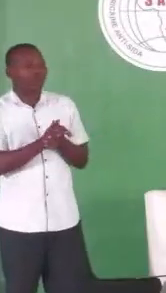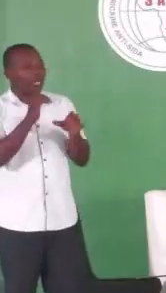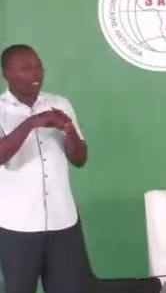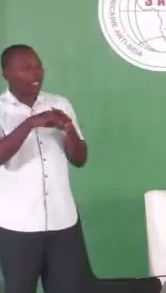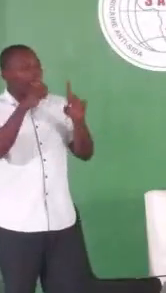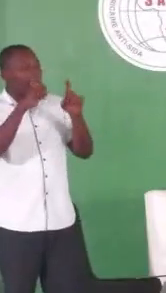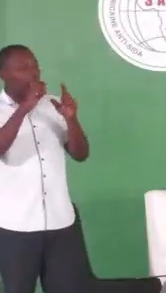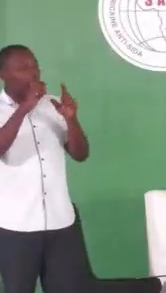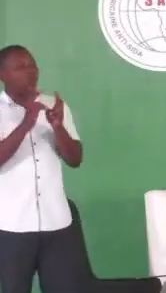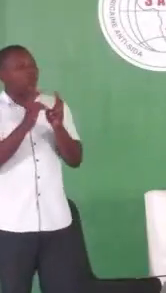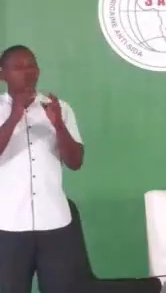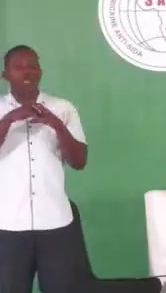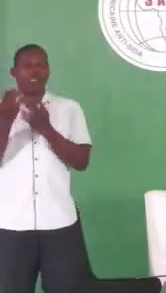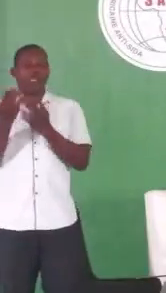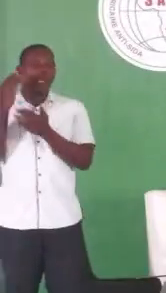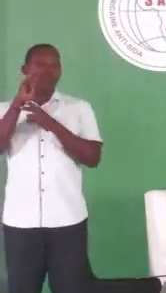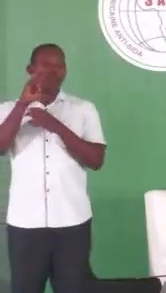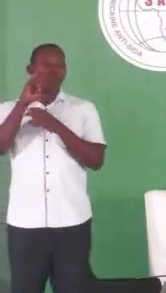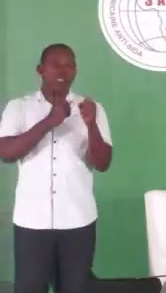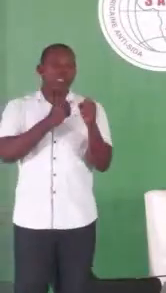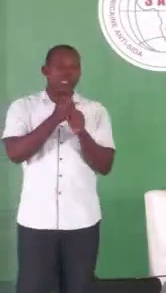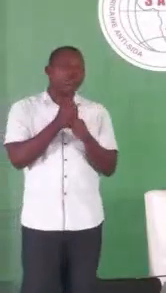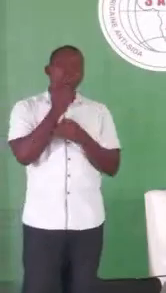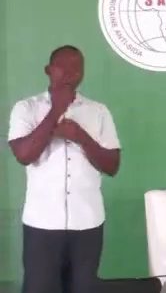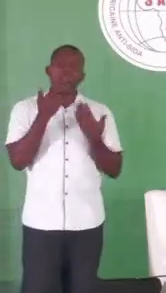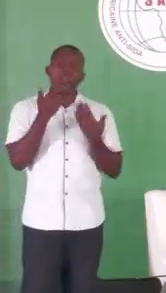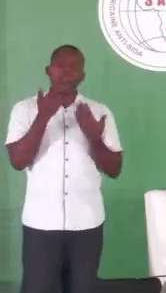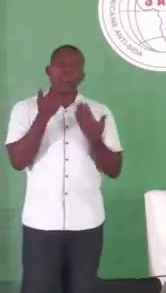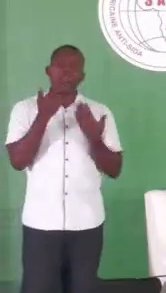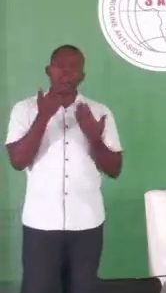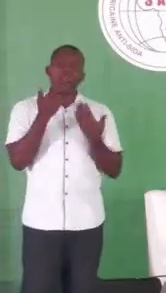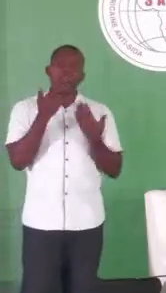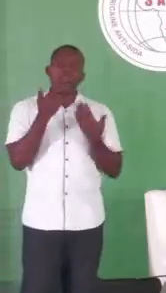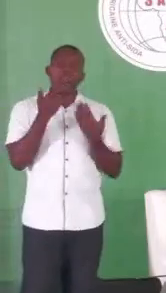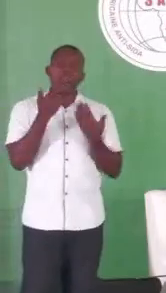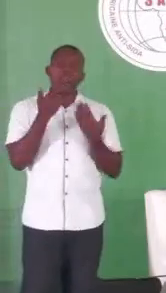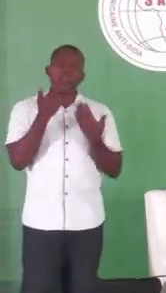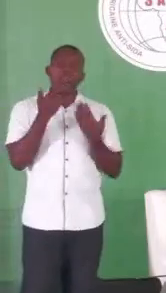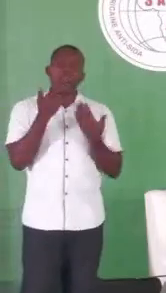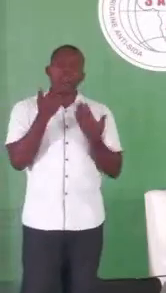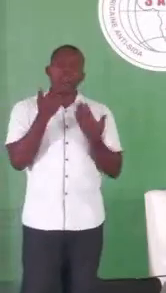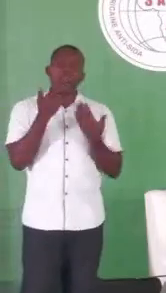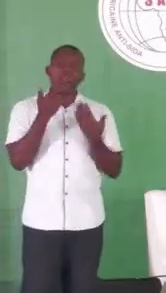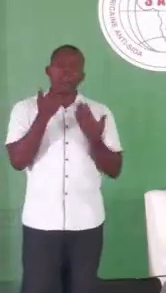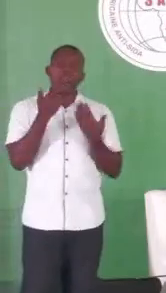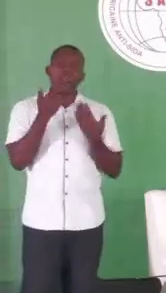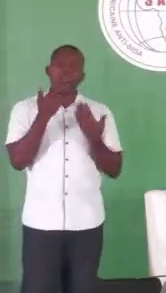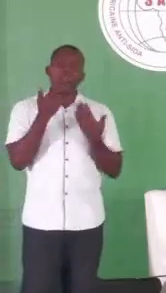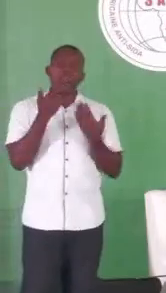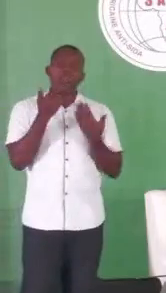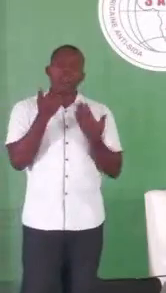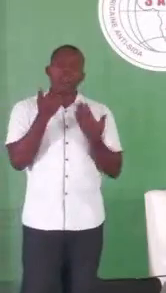last 2 years, we have not had shortages of benzathine penicillin for treatment of syphilis for the prevention